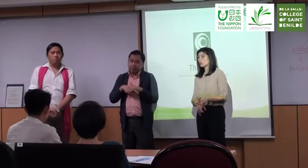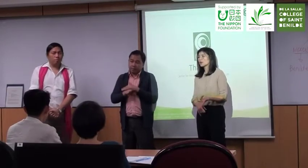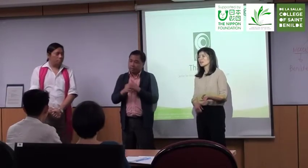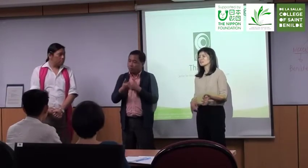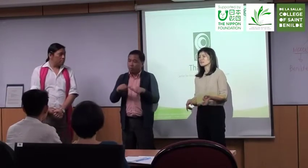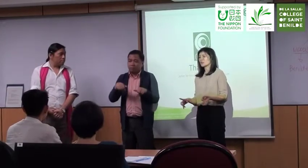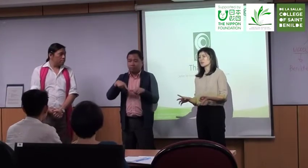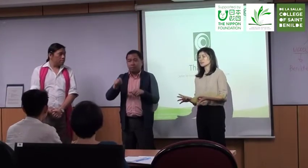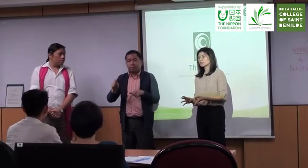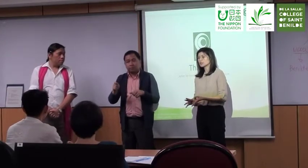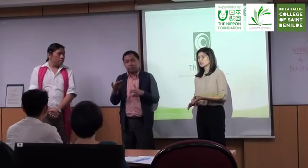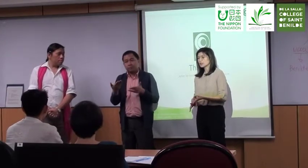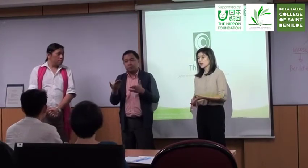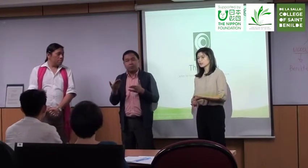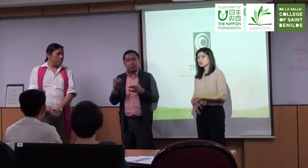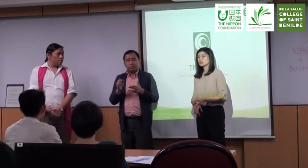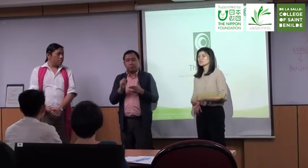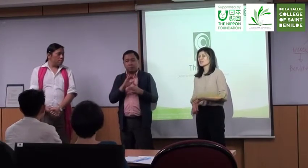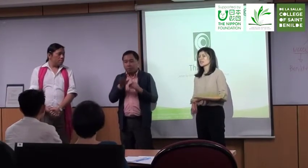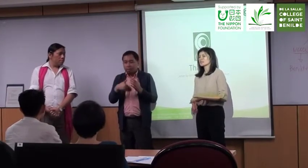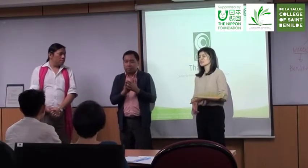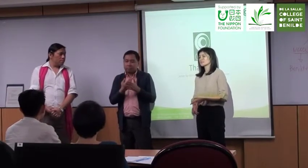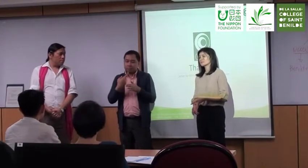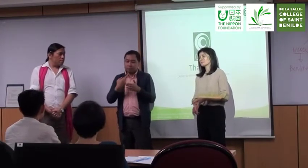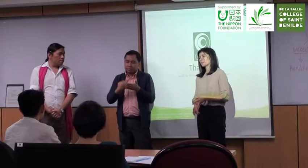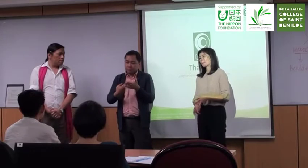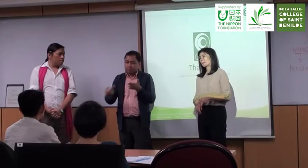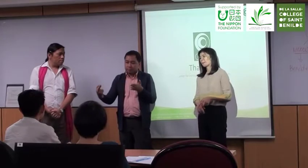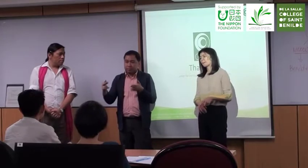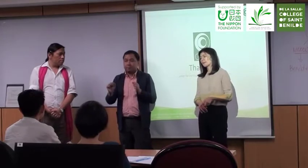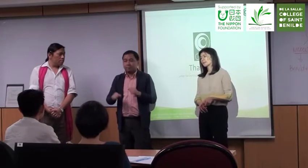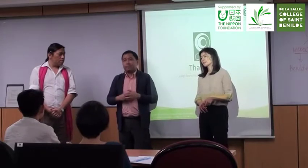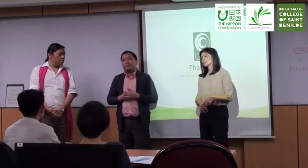all the PowerPoints, all your resources.